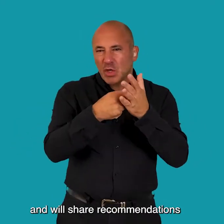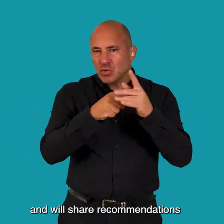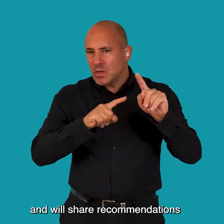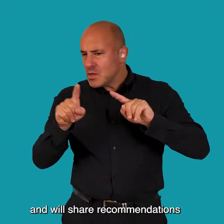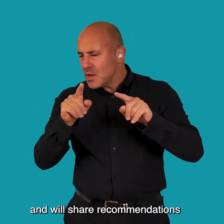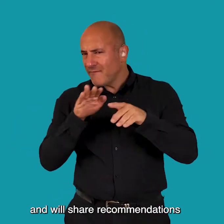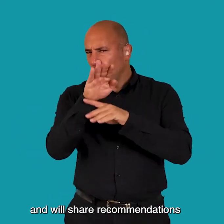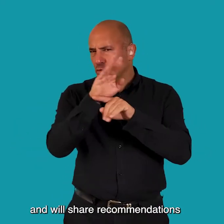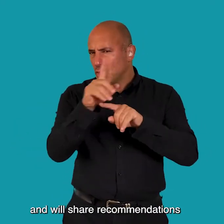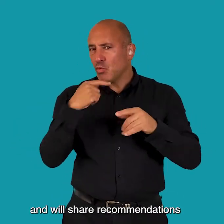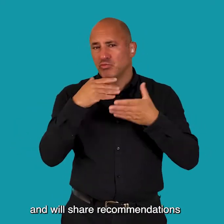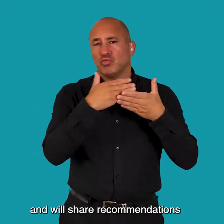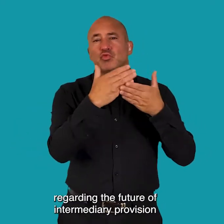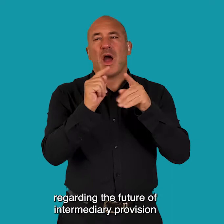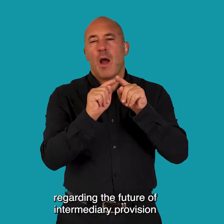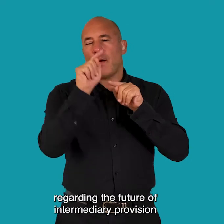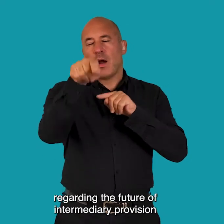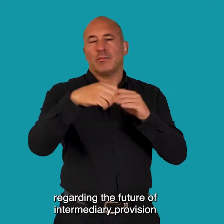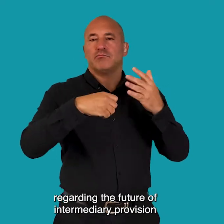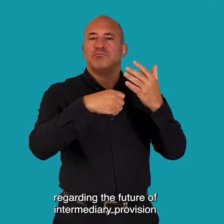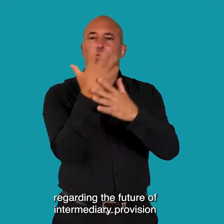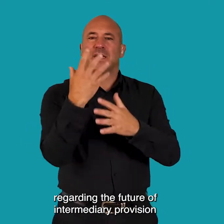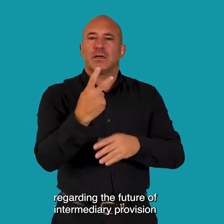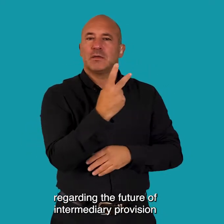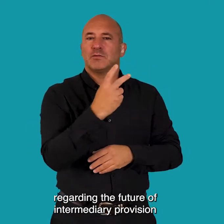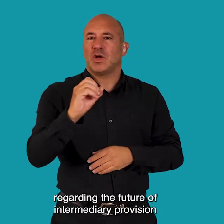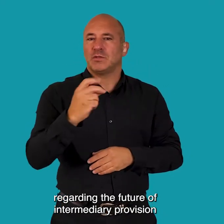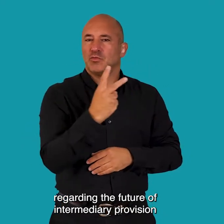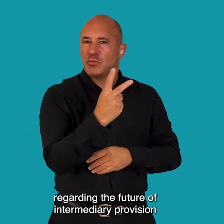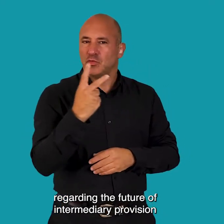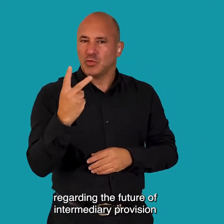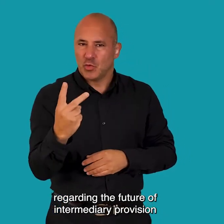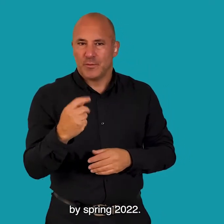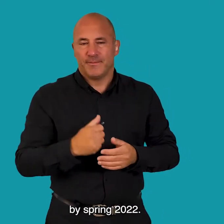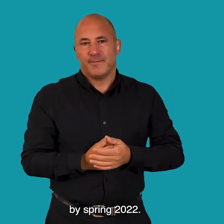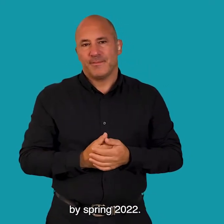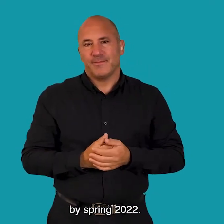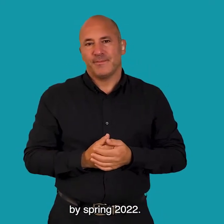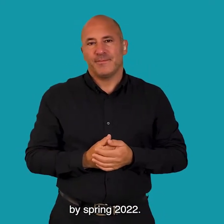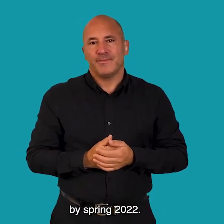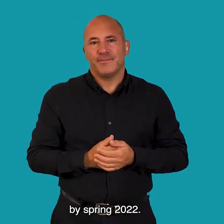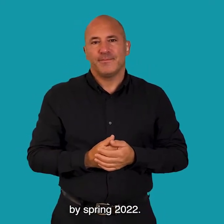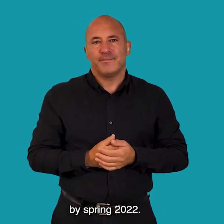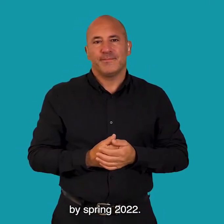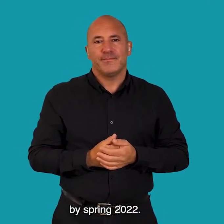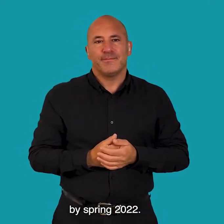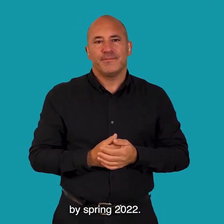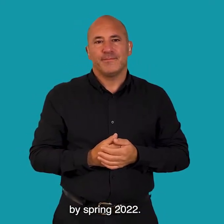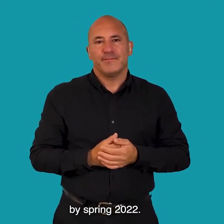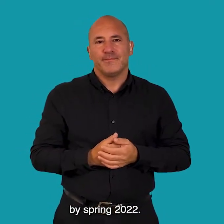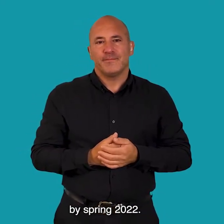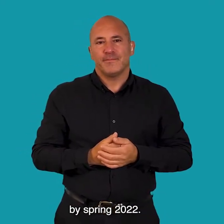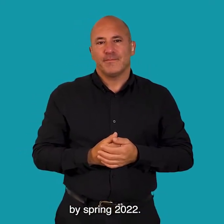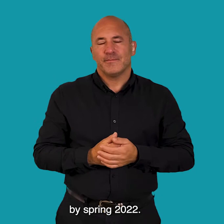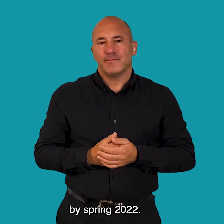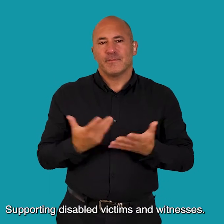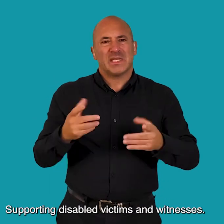share recommendations regarding the future of intermediary provision by spring 2022.